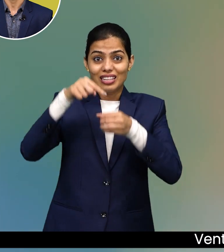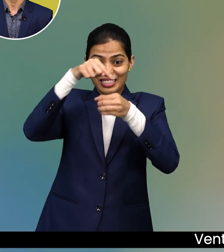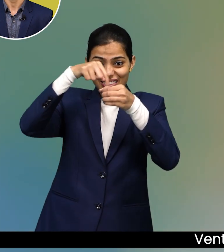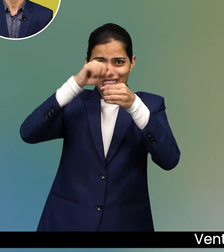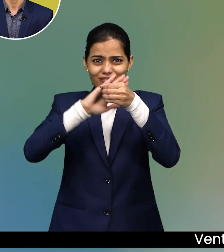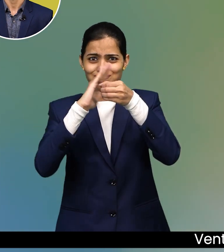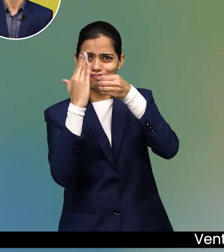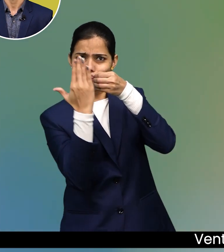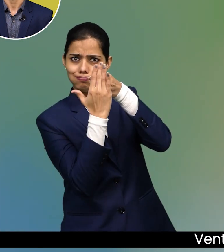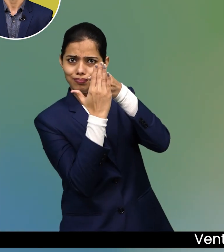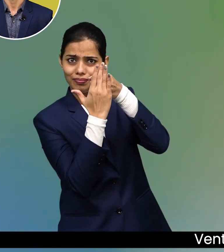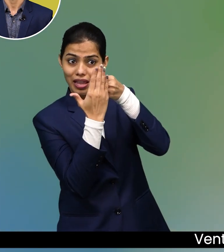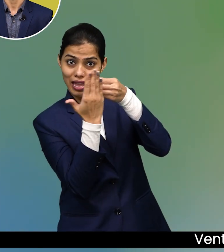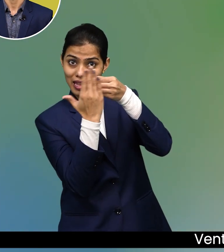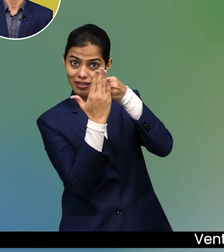ventral horn,